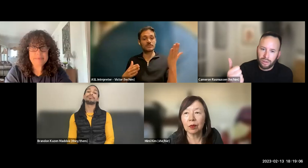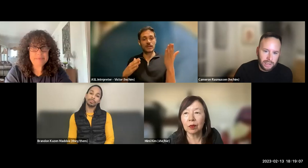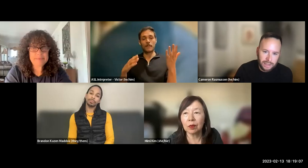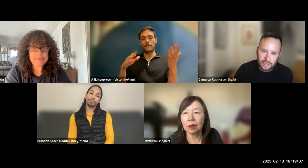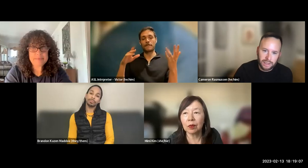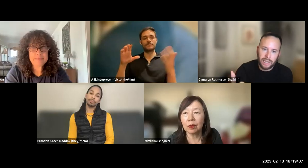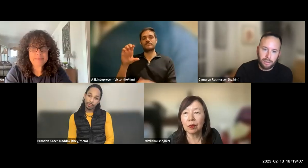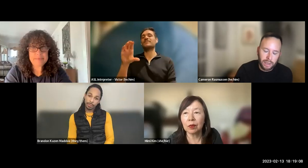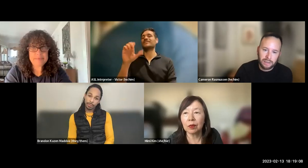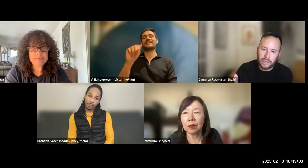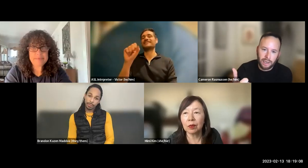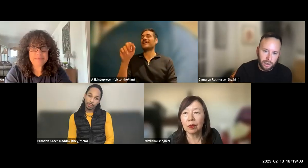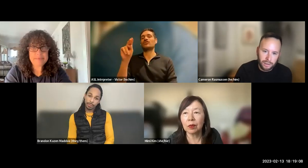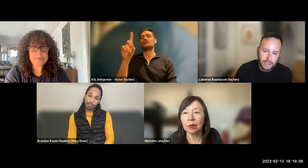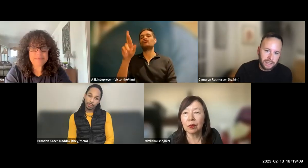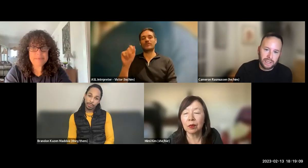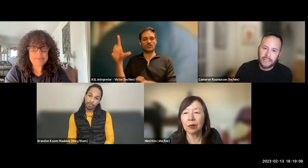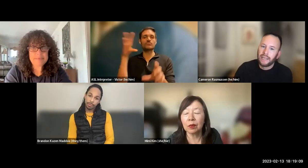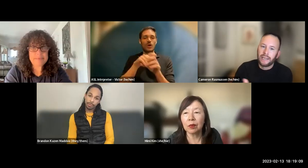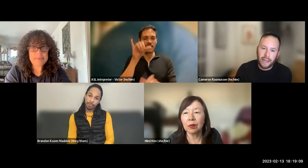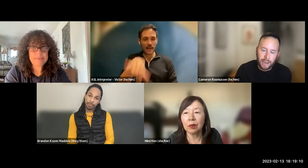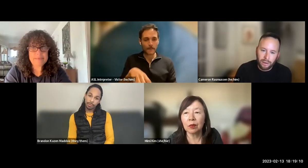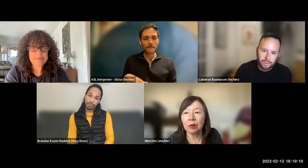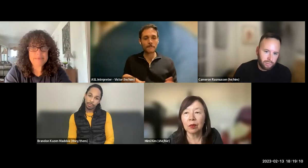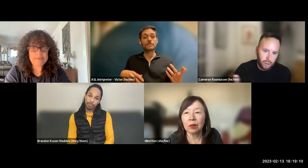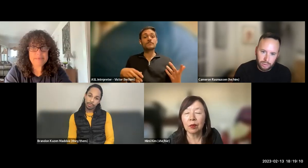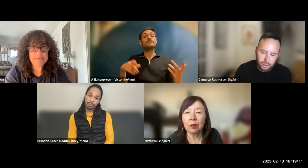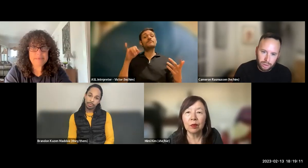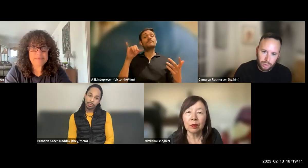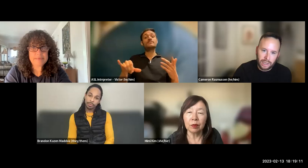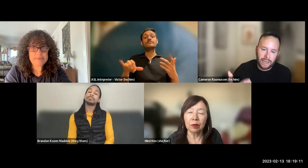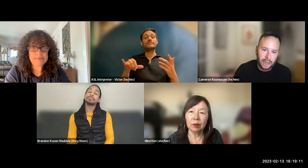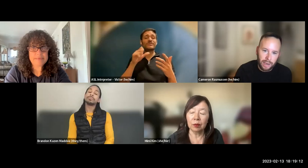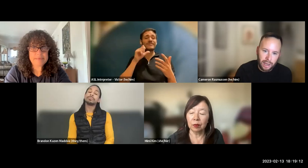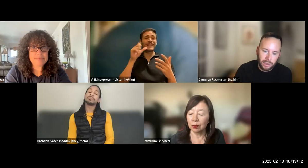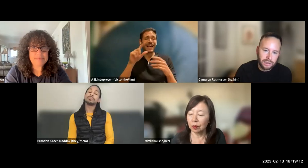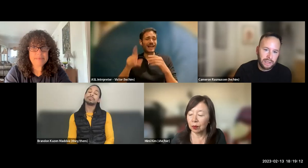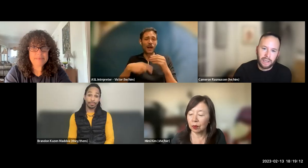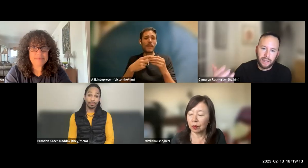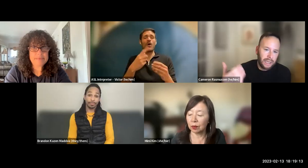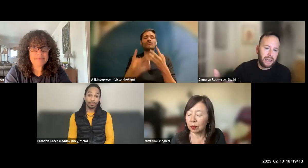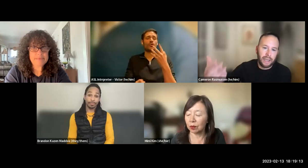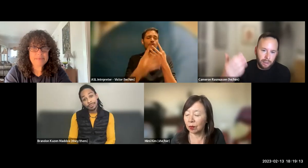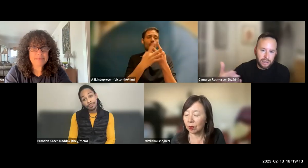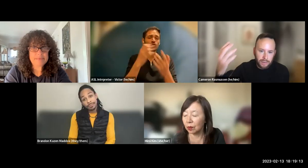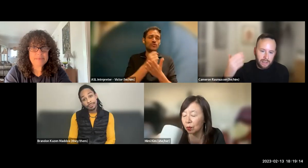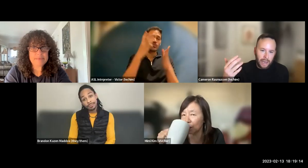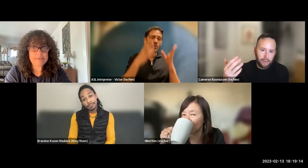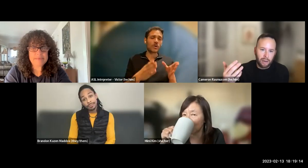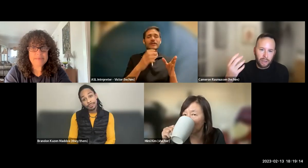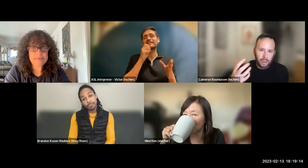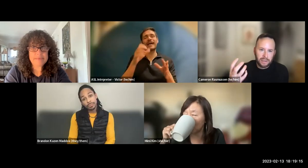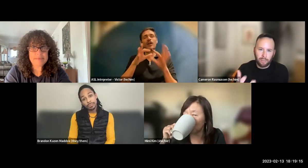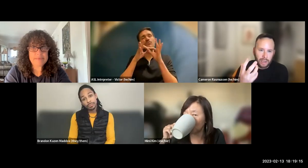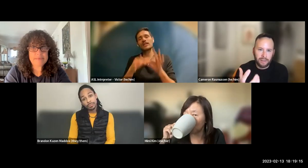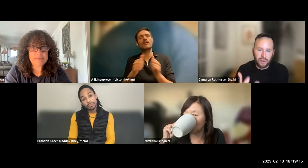about criminalization and punishment and incarceration, not about carceral social work and not about abolition. And I think abolition was in the